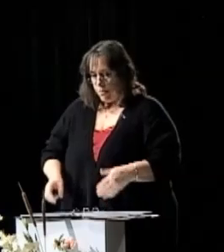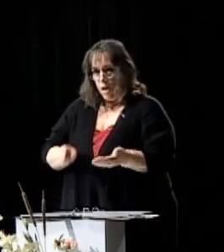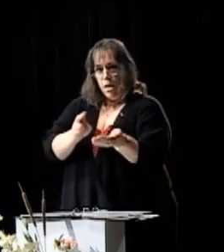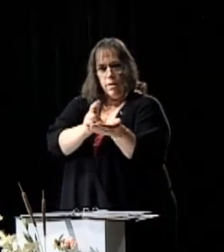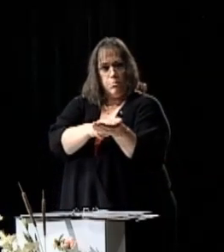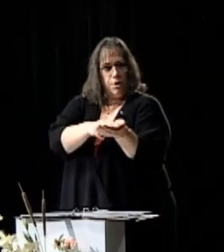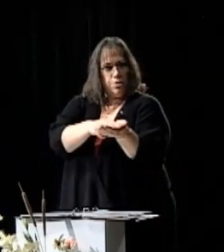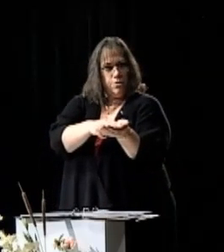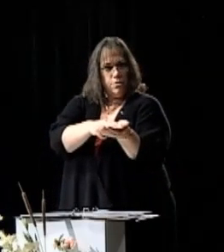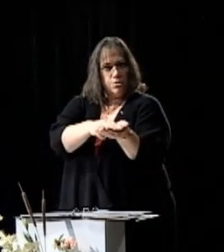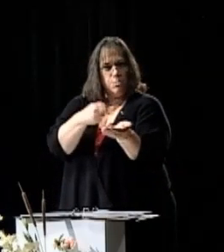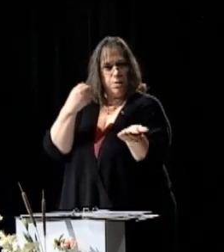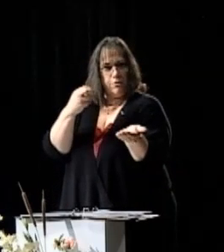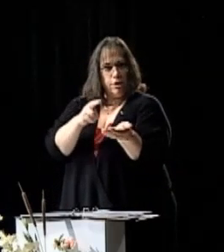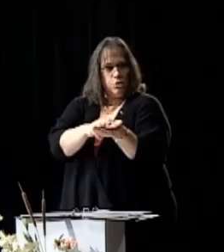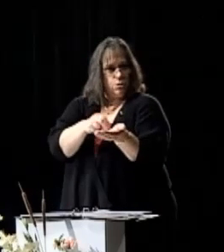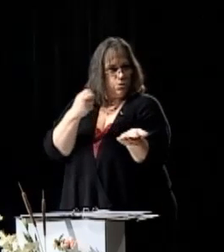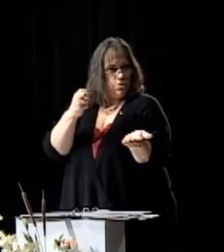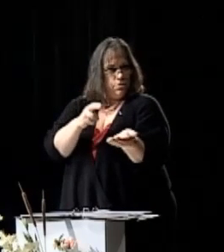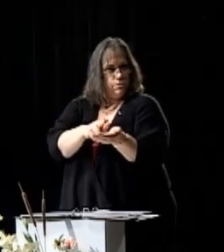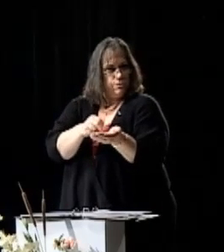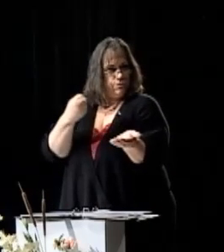And then butter is you're buttering your toast.